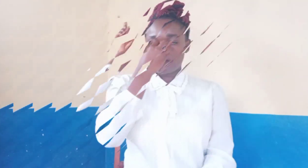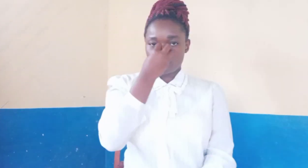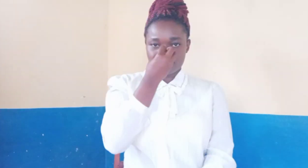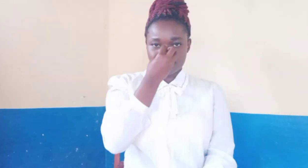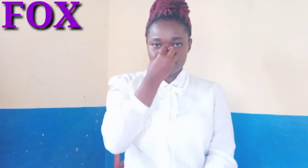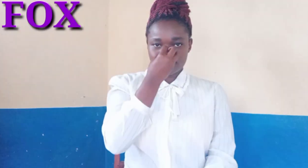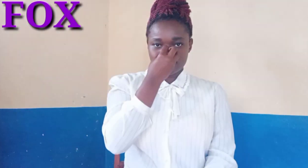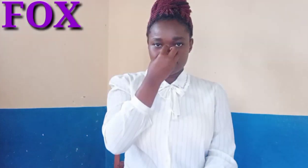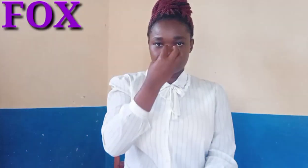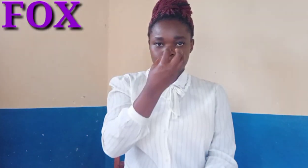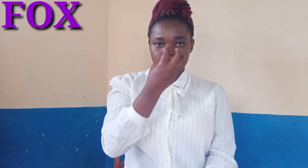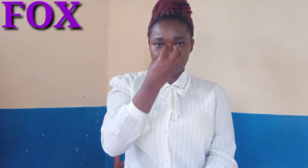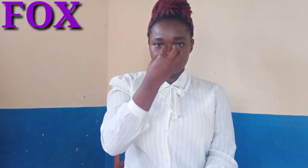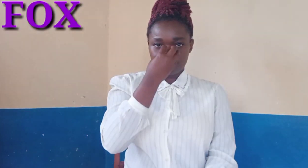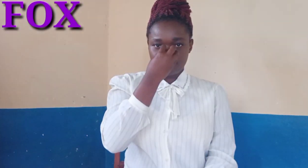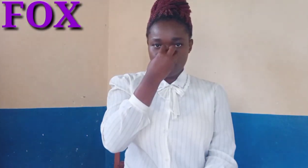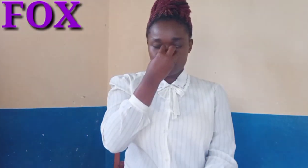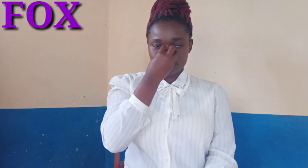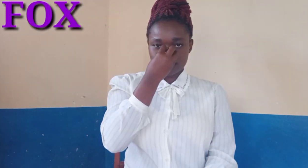Fox. Fox.